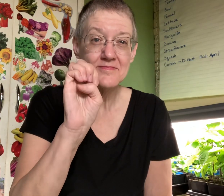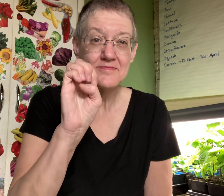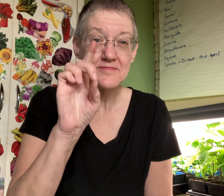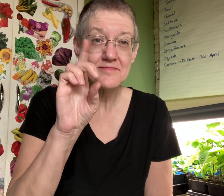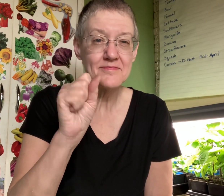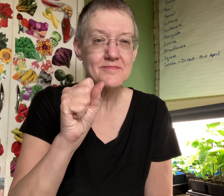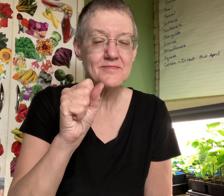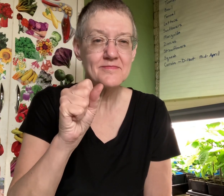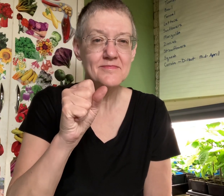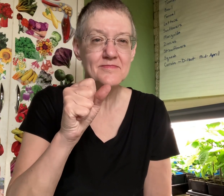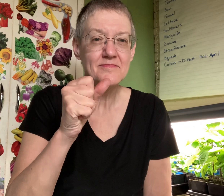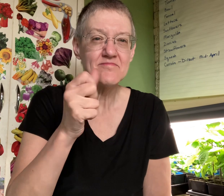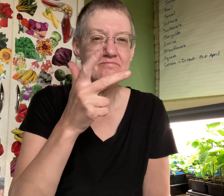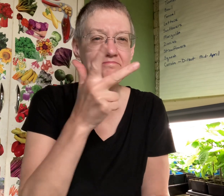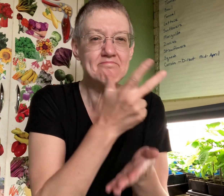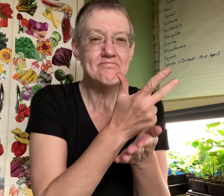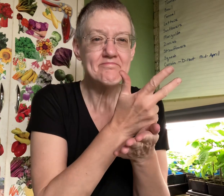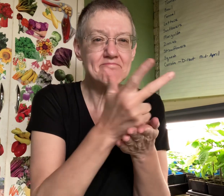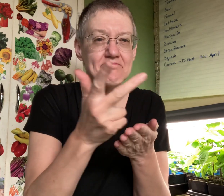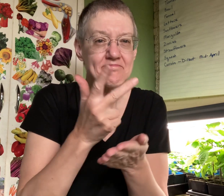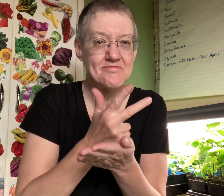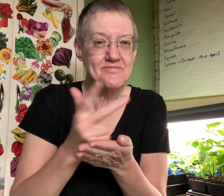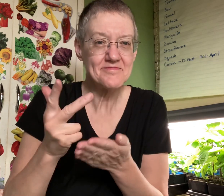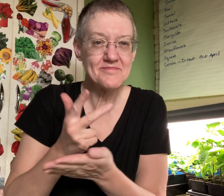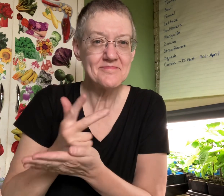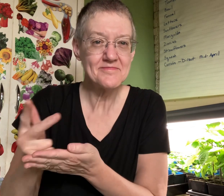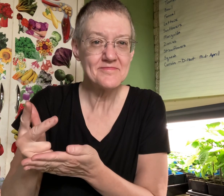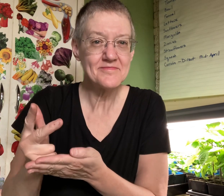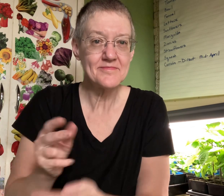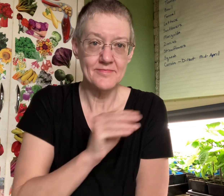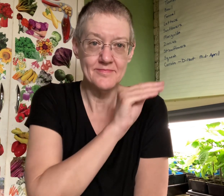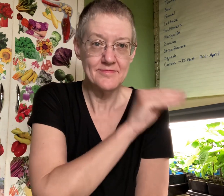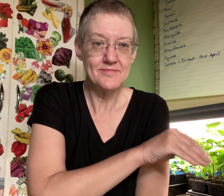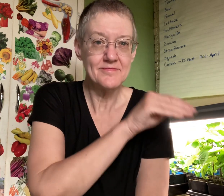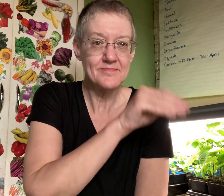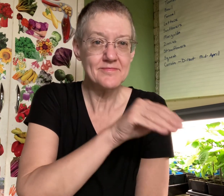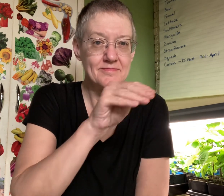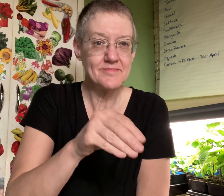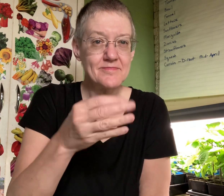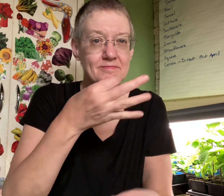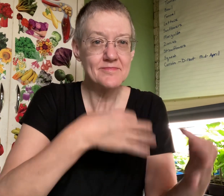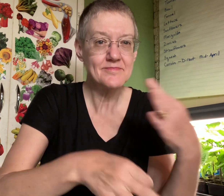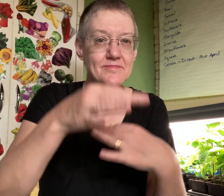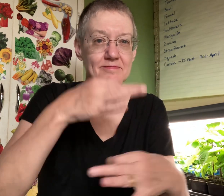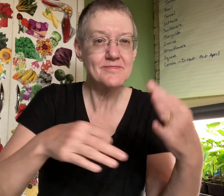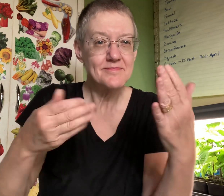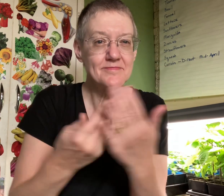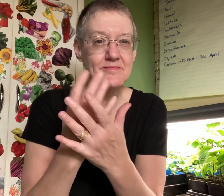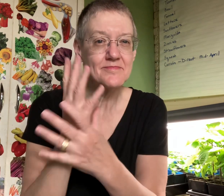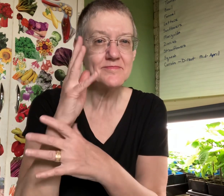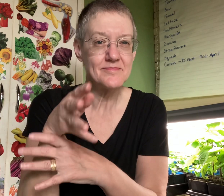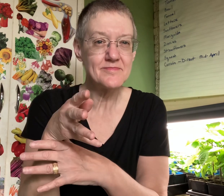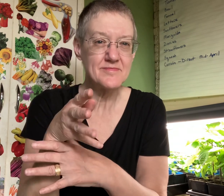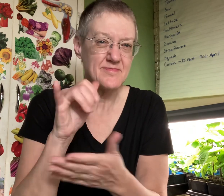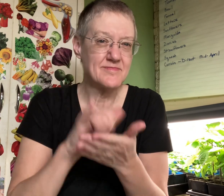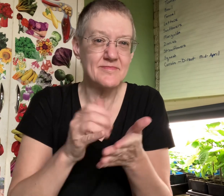I also start new seeds about every 3 weeks and succession plant.